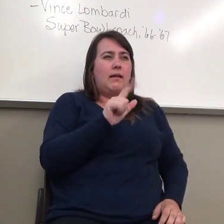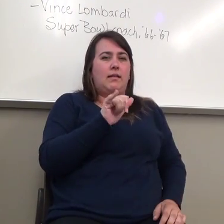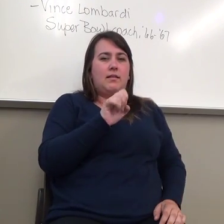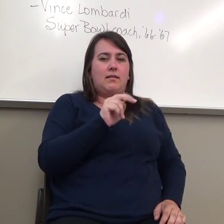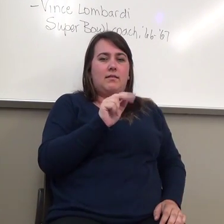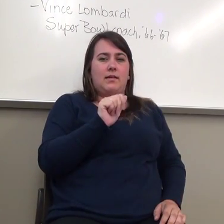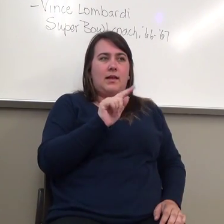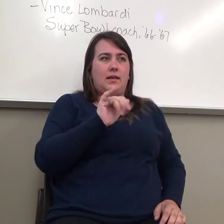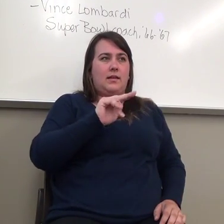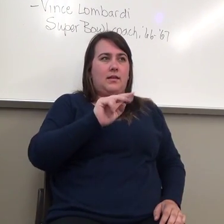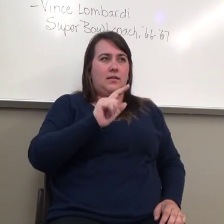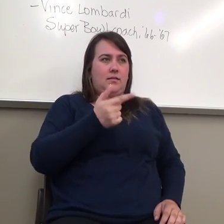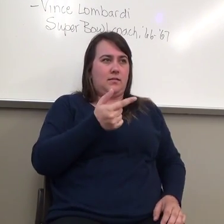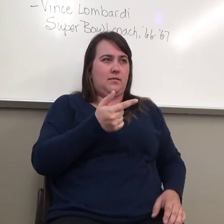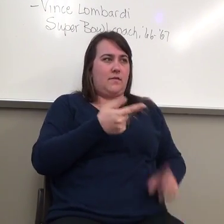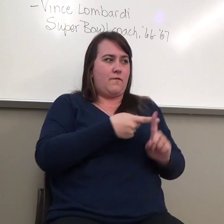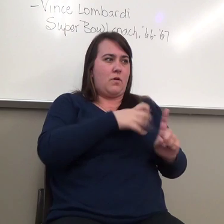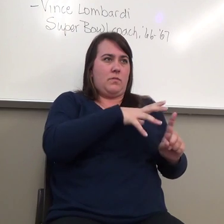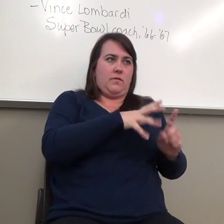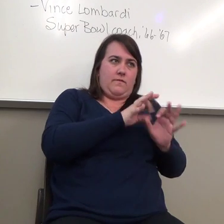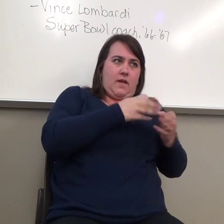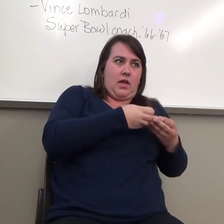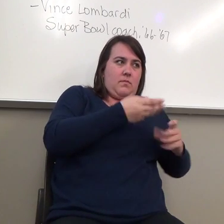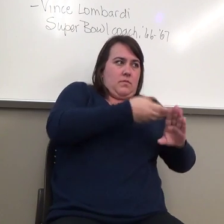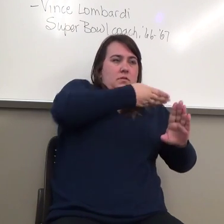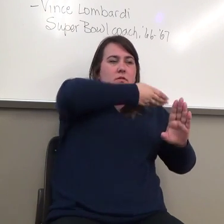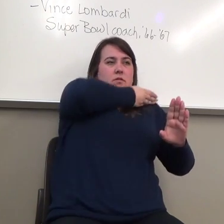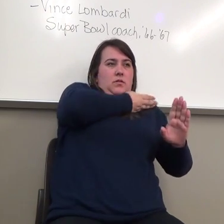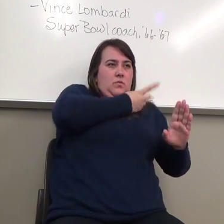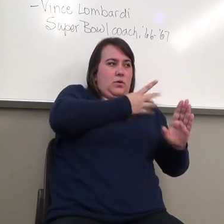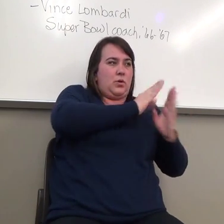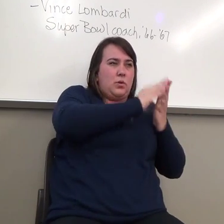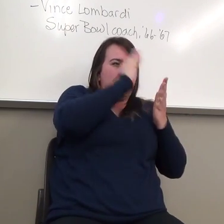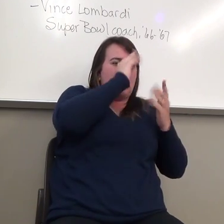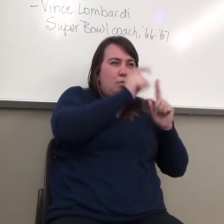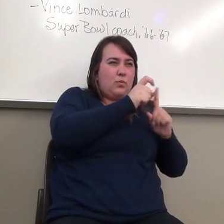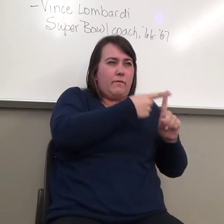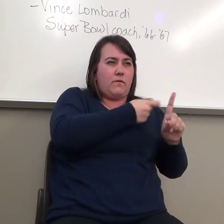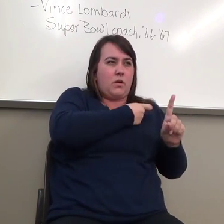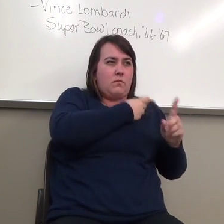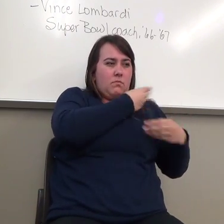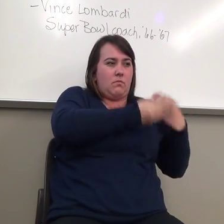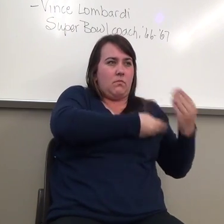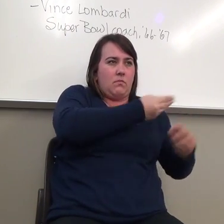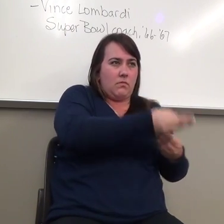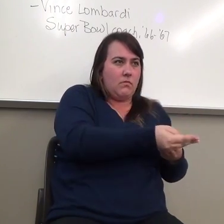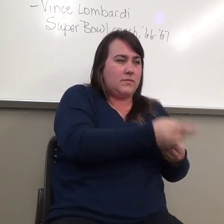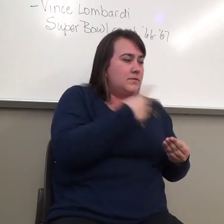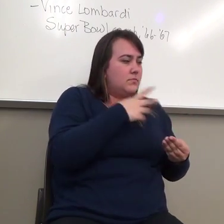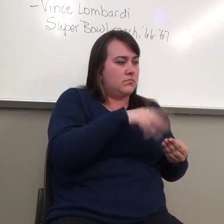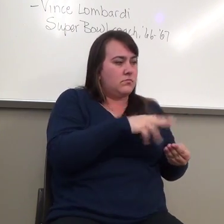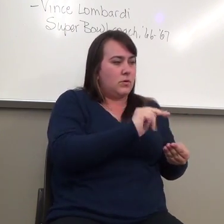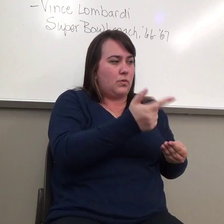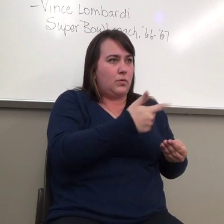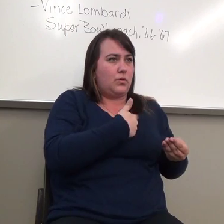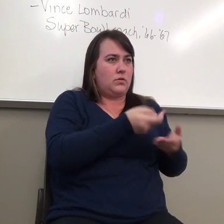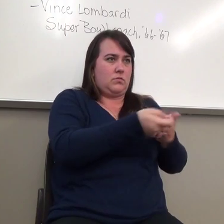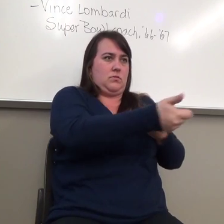roots, where you got this word from. This person, you can tell from the article of